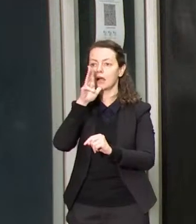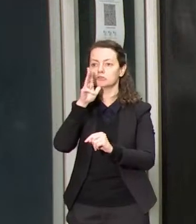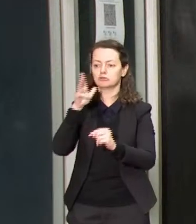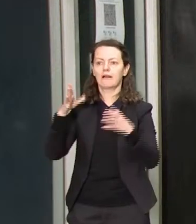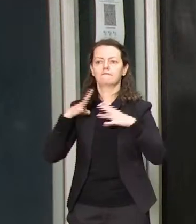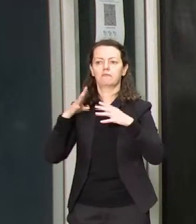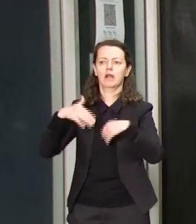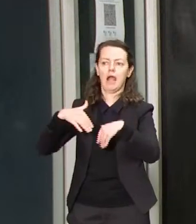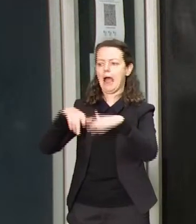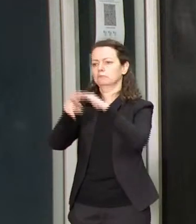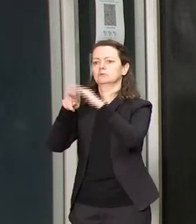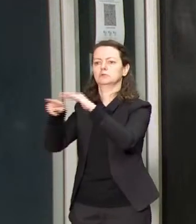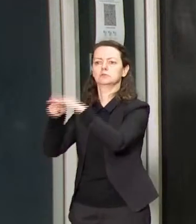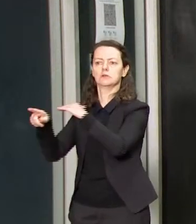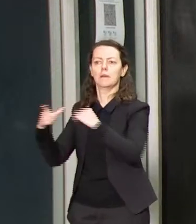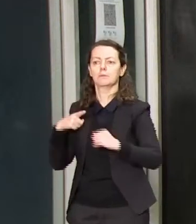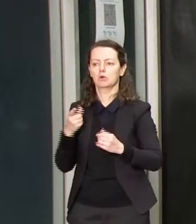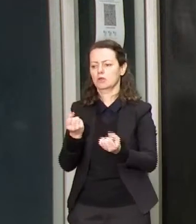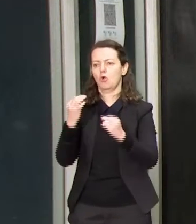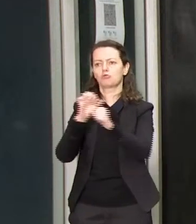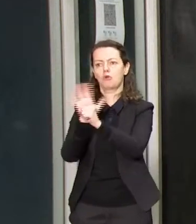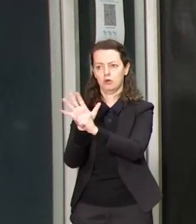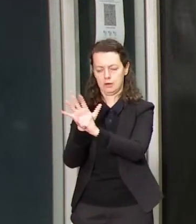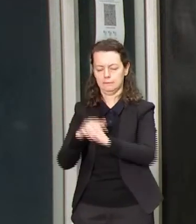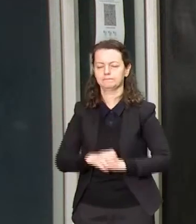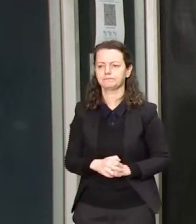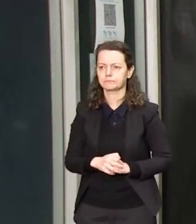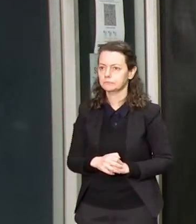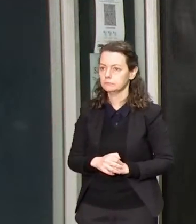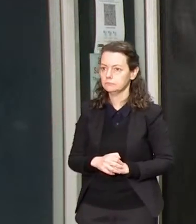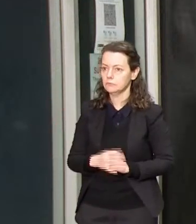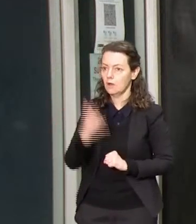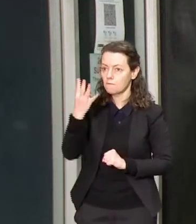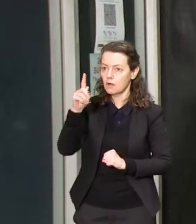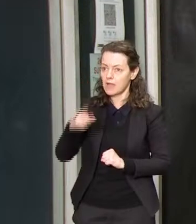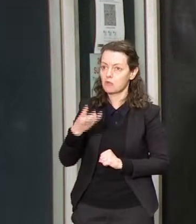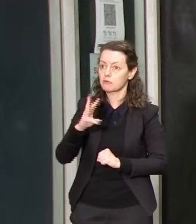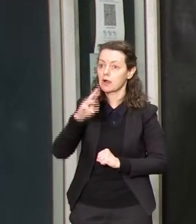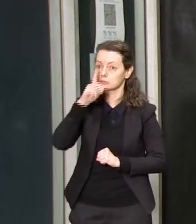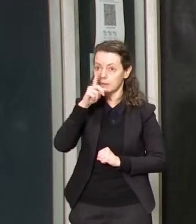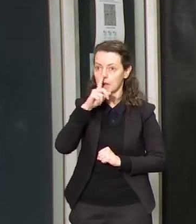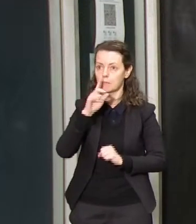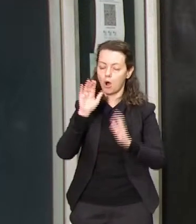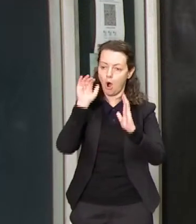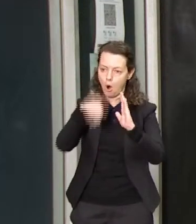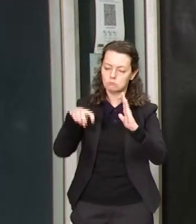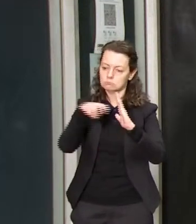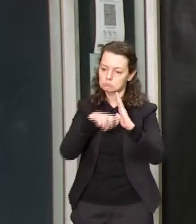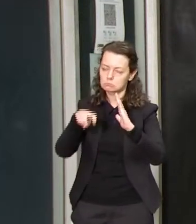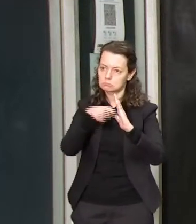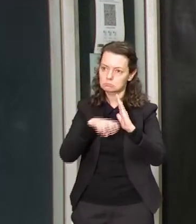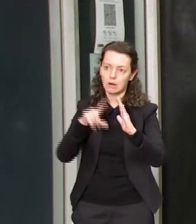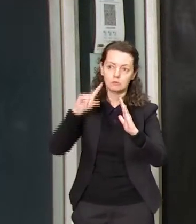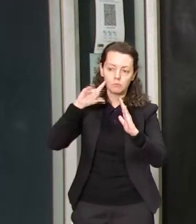through those bit by bit. They've all been staying home, doing the right thing, and my huge thanks to them.